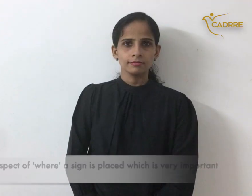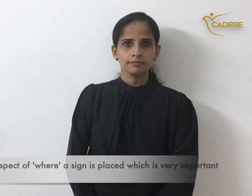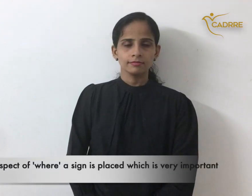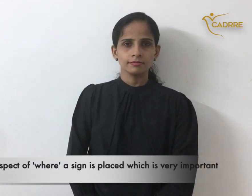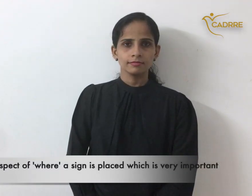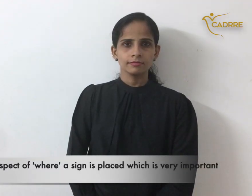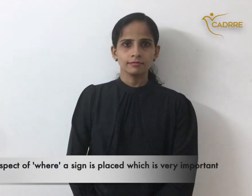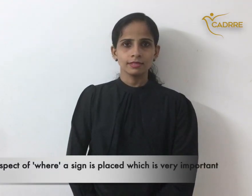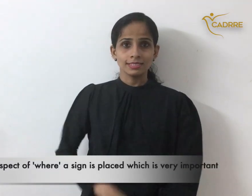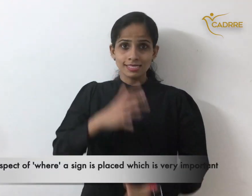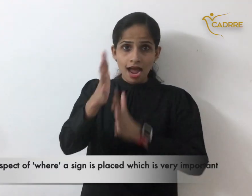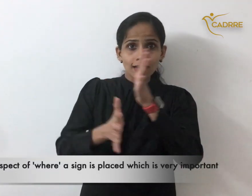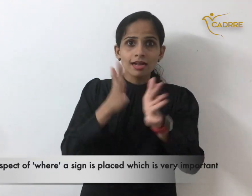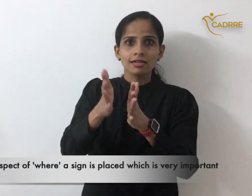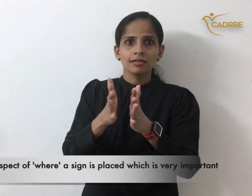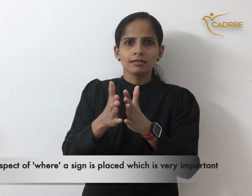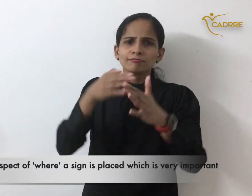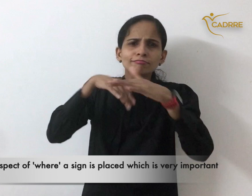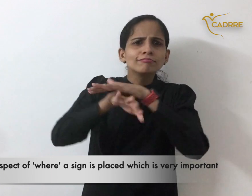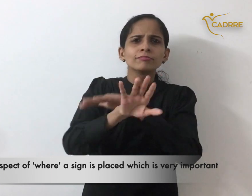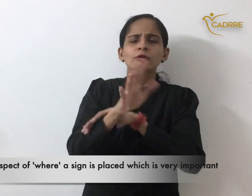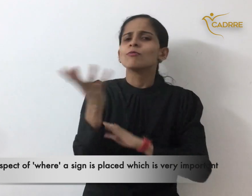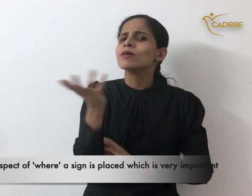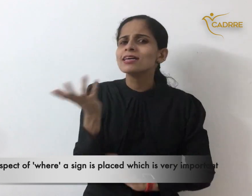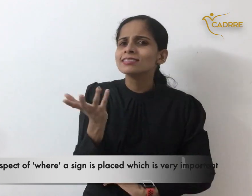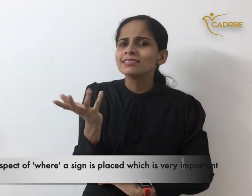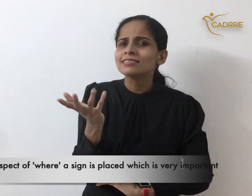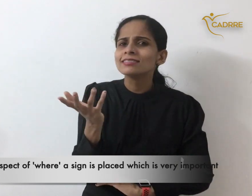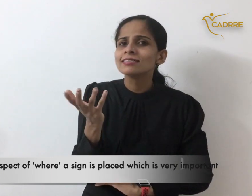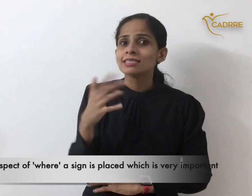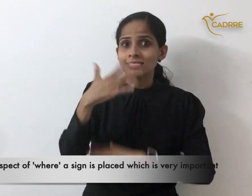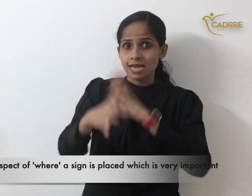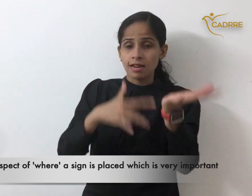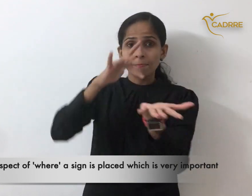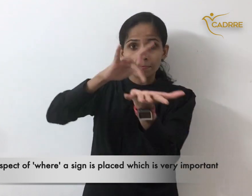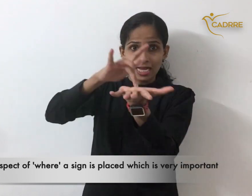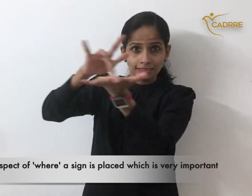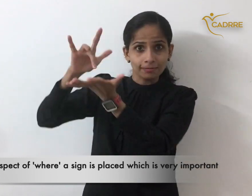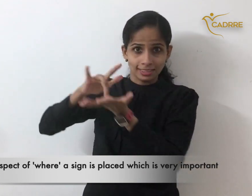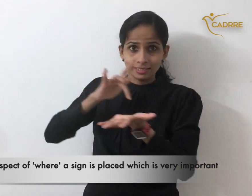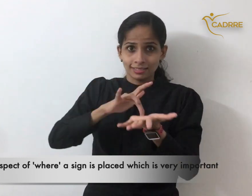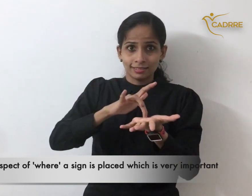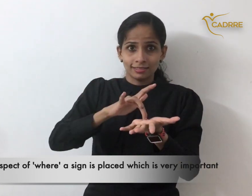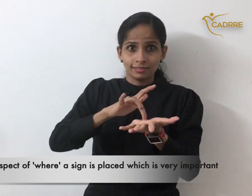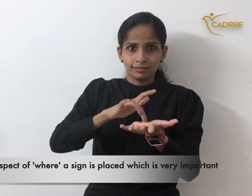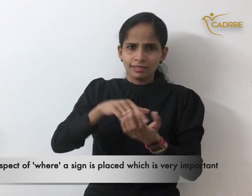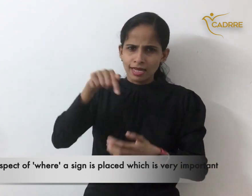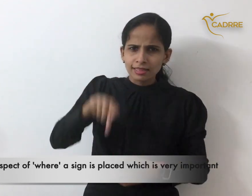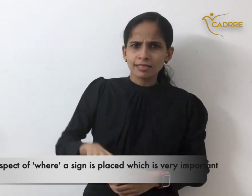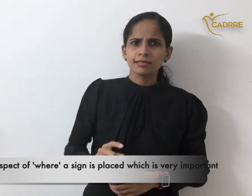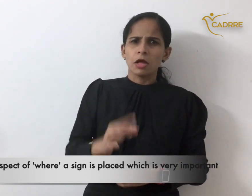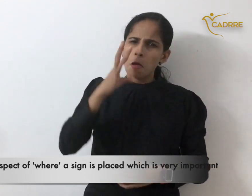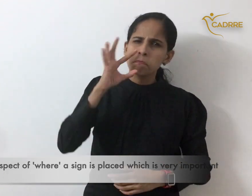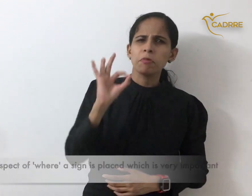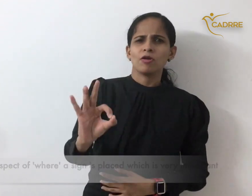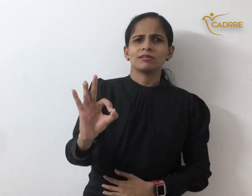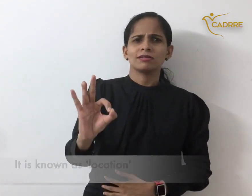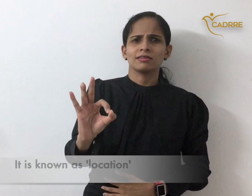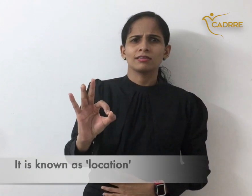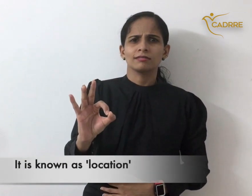There is also this aspect of where a sign is placed, which is very important.